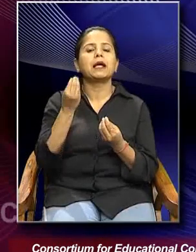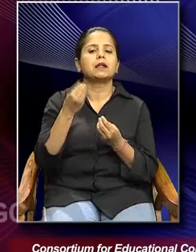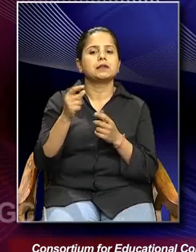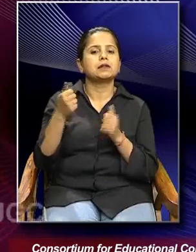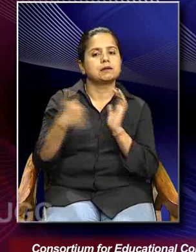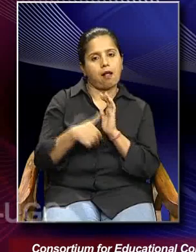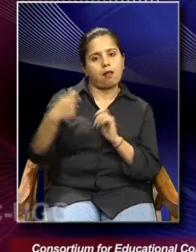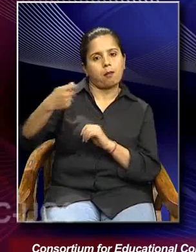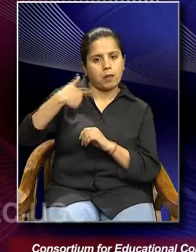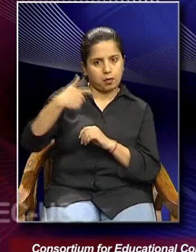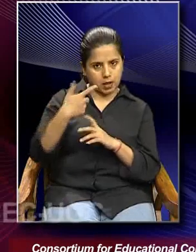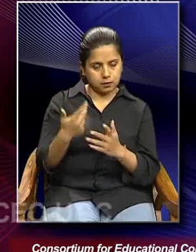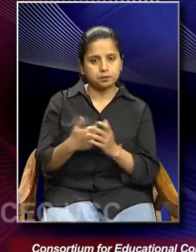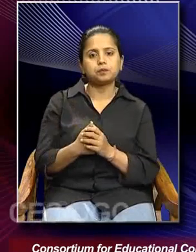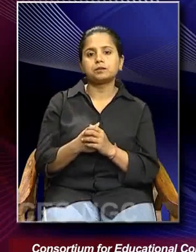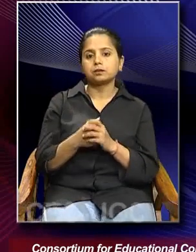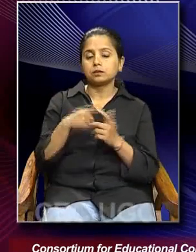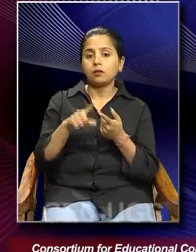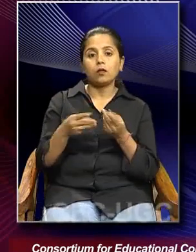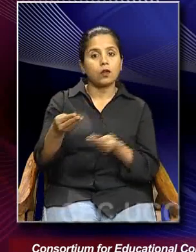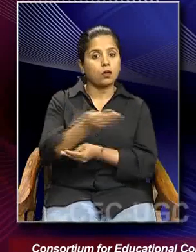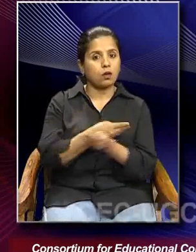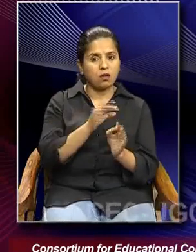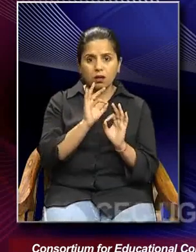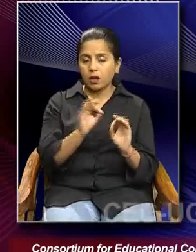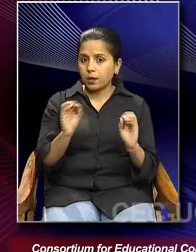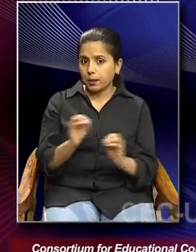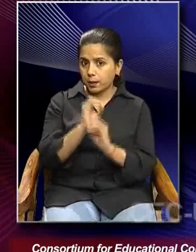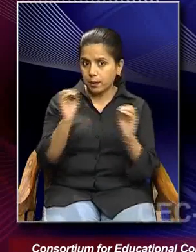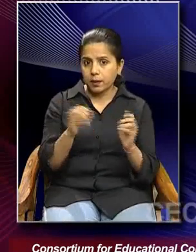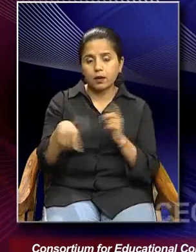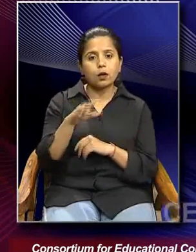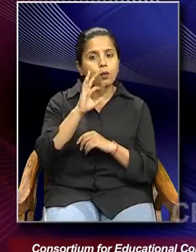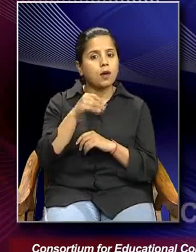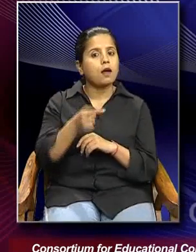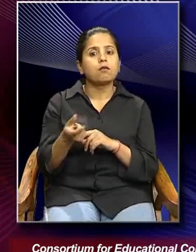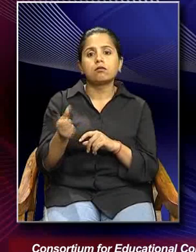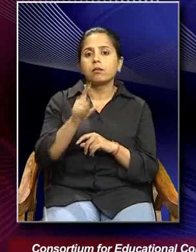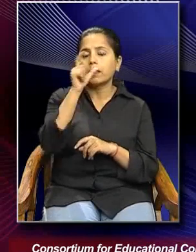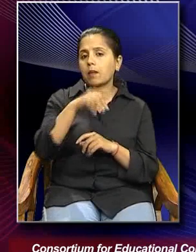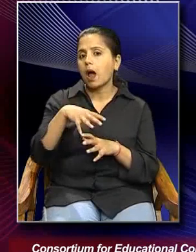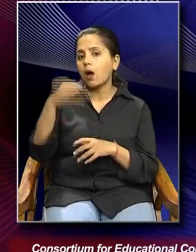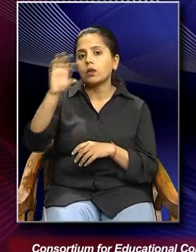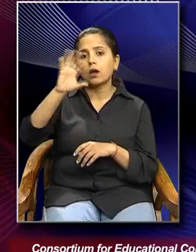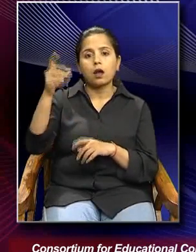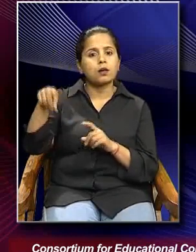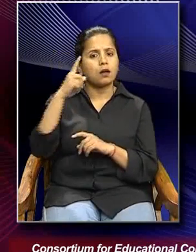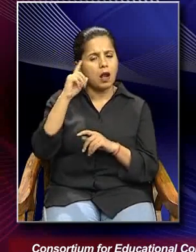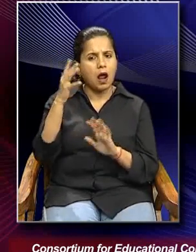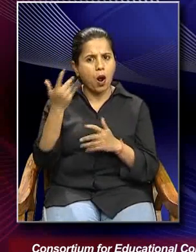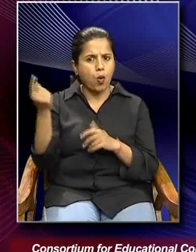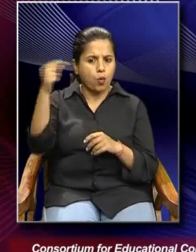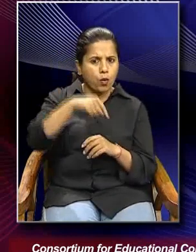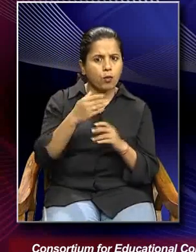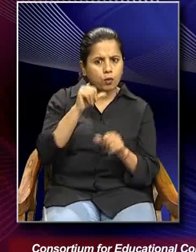rates, and if the economy is not well to do, then there is not incentive for people from outside the country to come in. And as